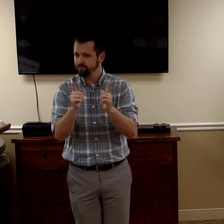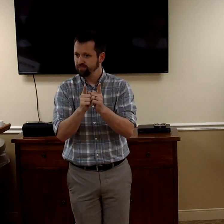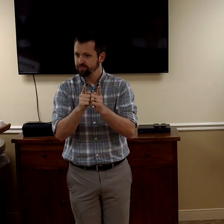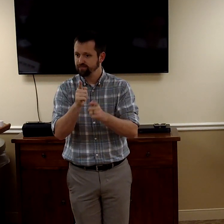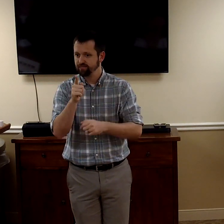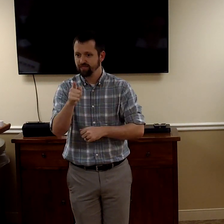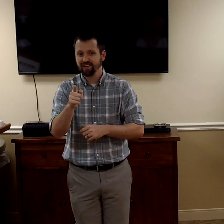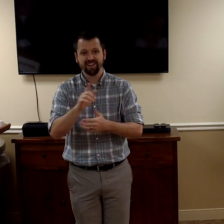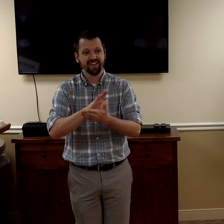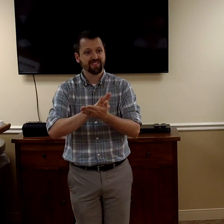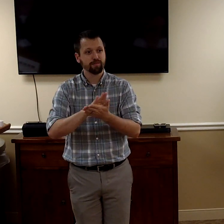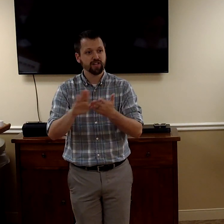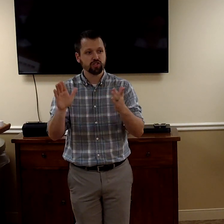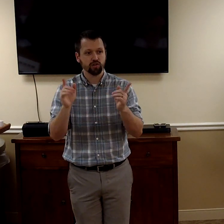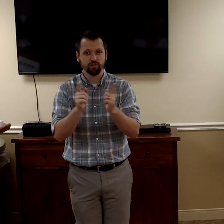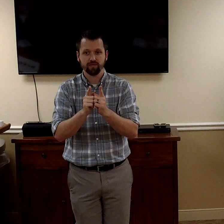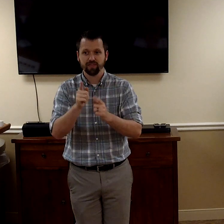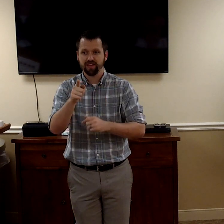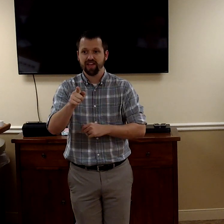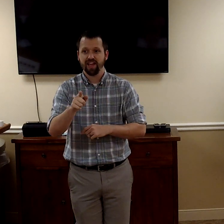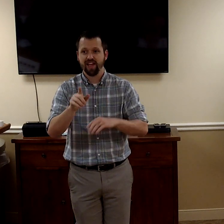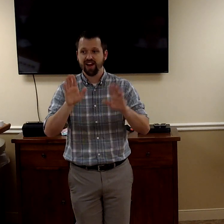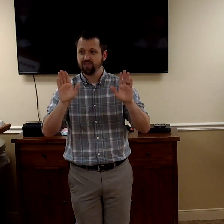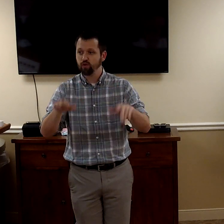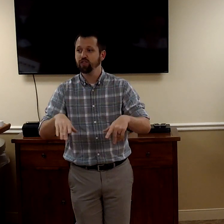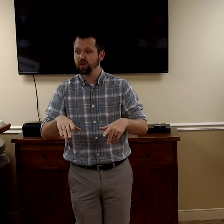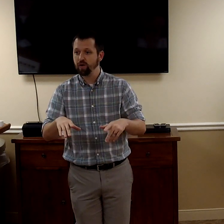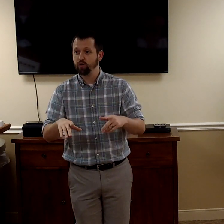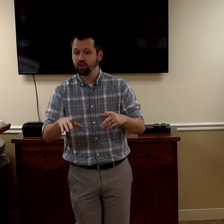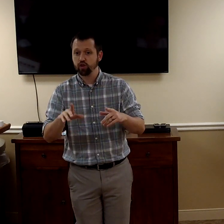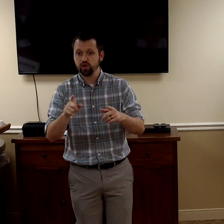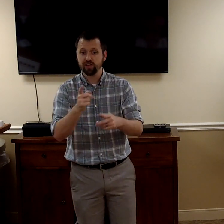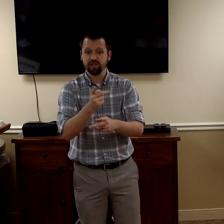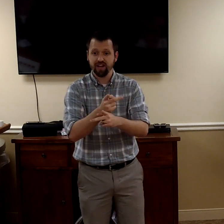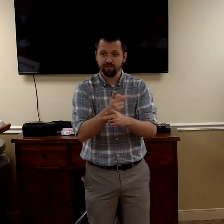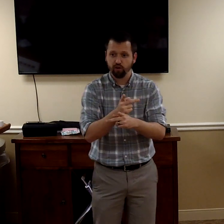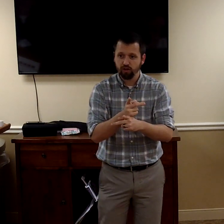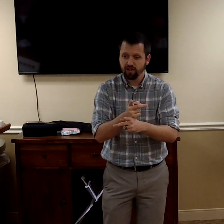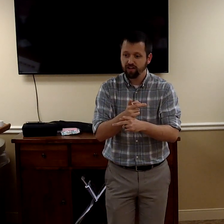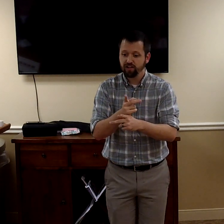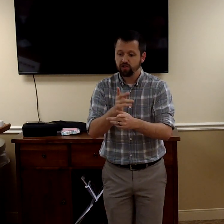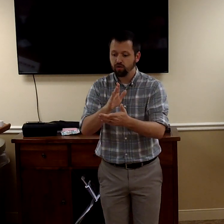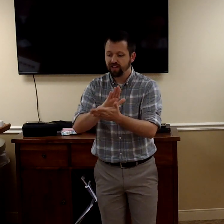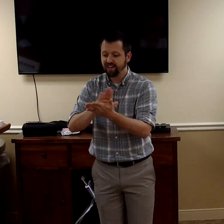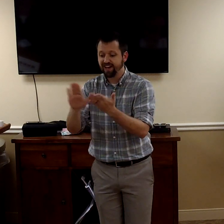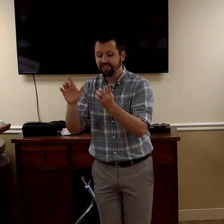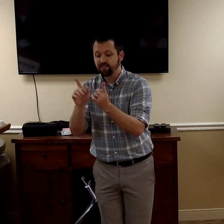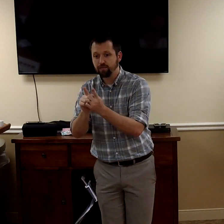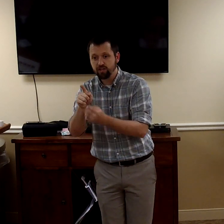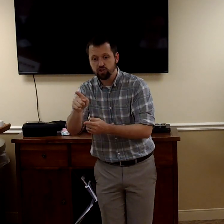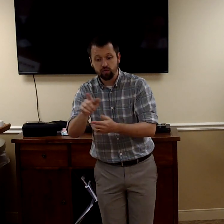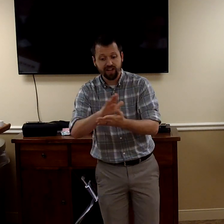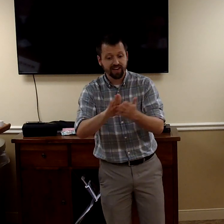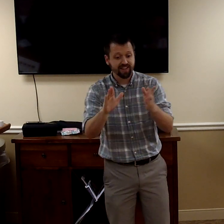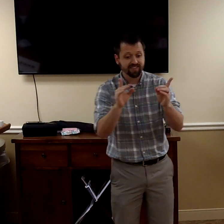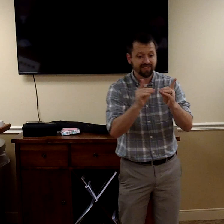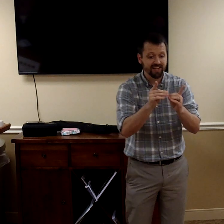Nice to meet you. And I told them, I was like, you need to be careful, don't get nice to meet you and nice to date